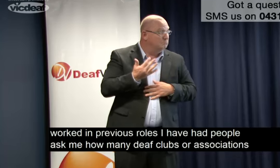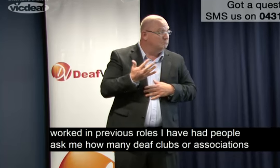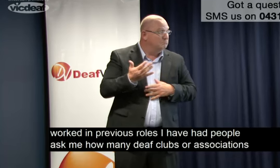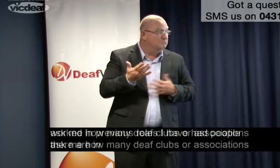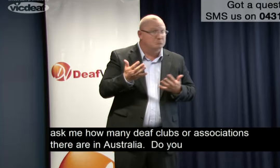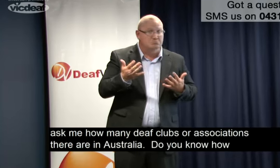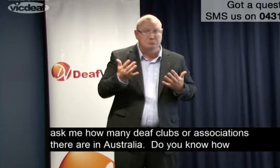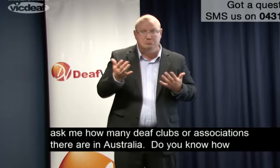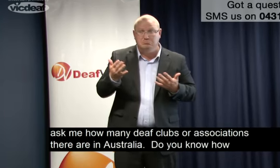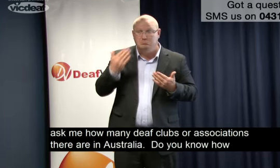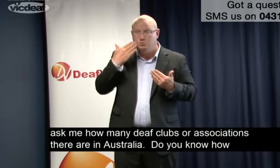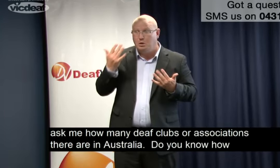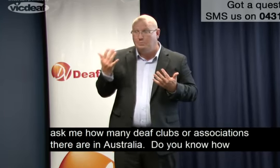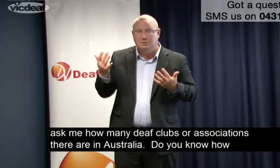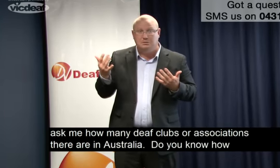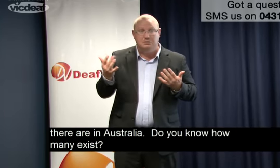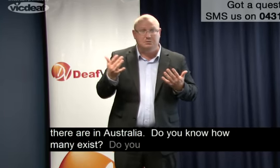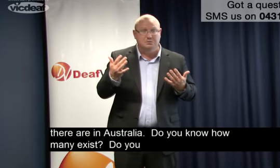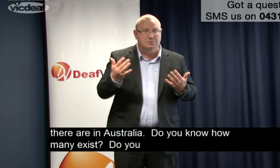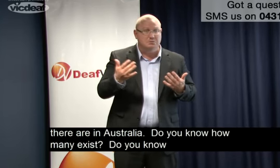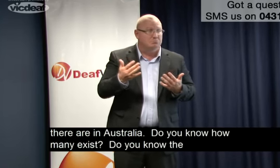numbers? Does anybody in the room know?